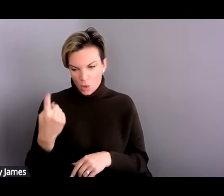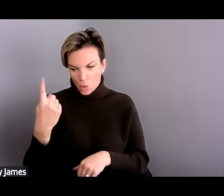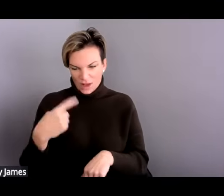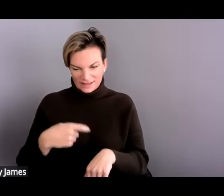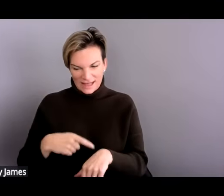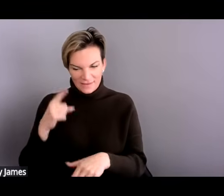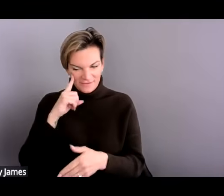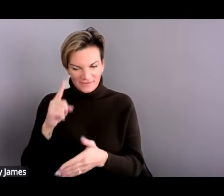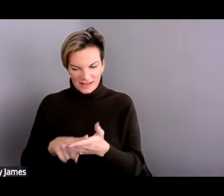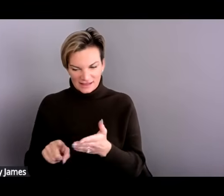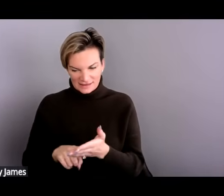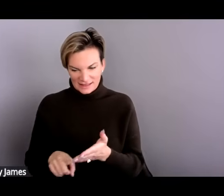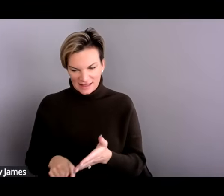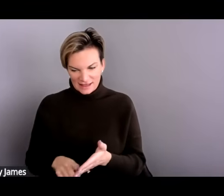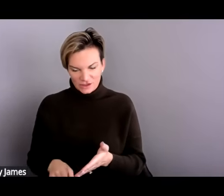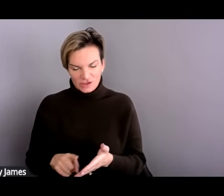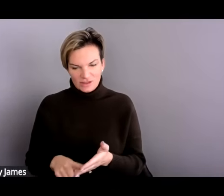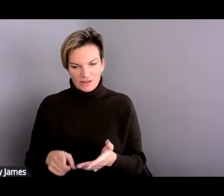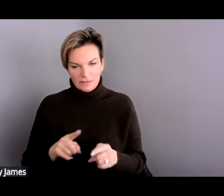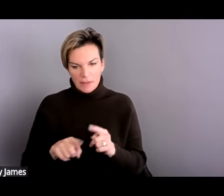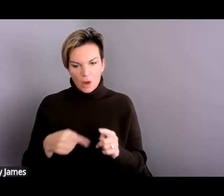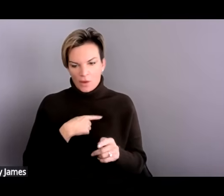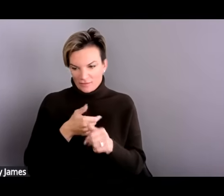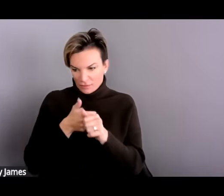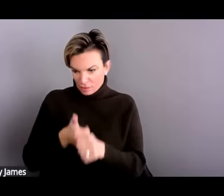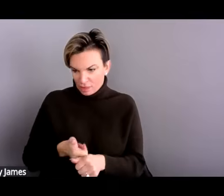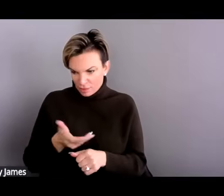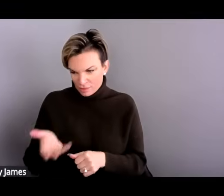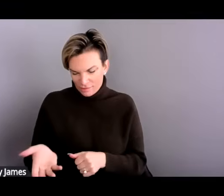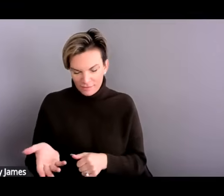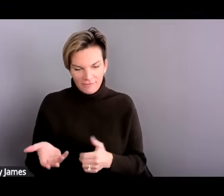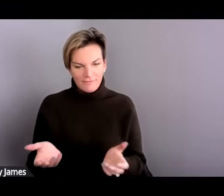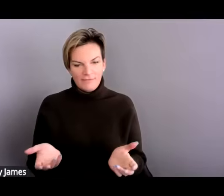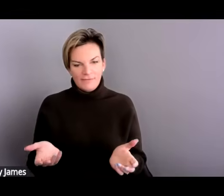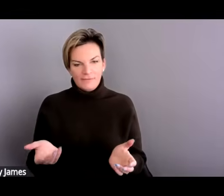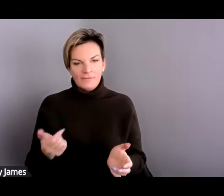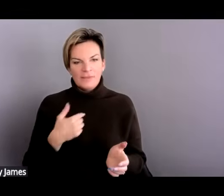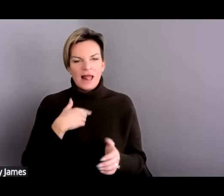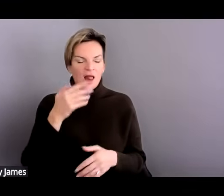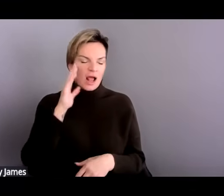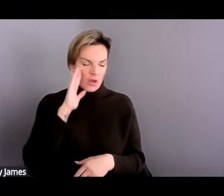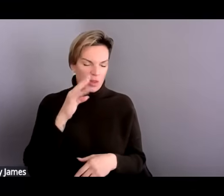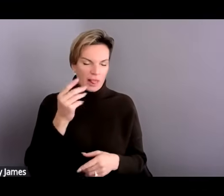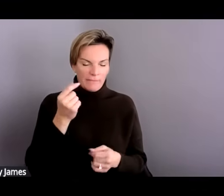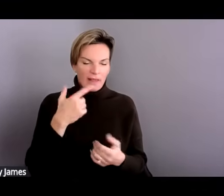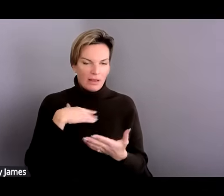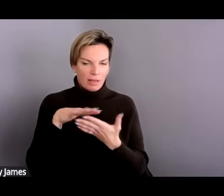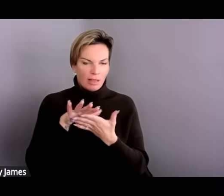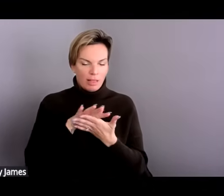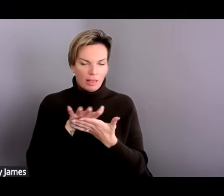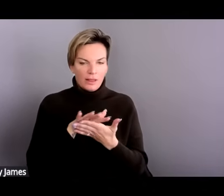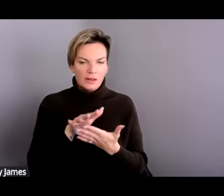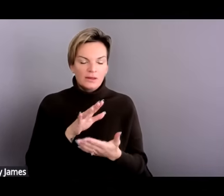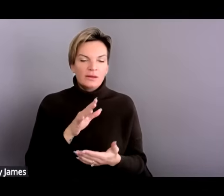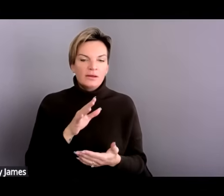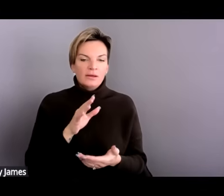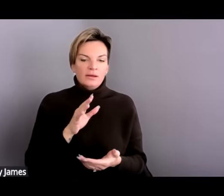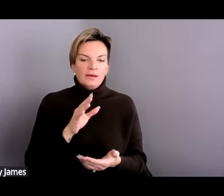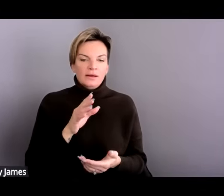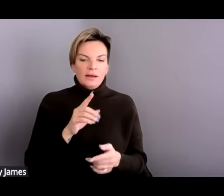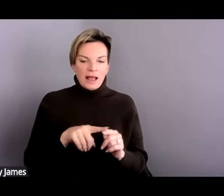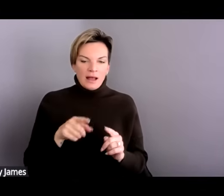investigations in the past? I know that's kind of ambiguous, but like, are we limiting what we can do?